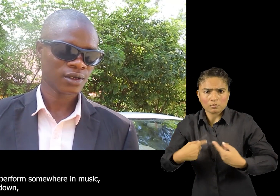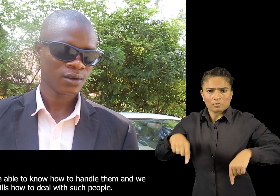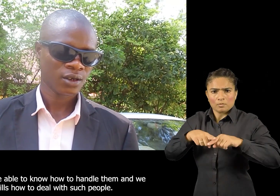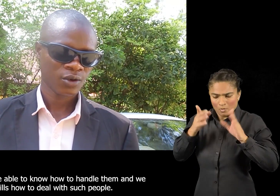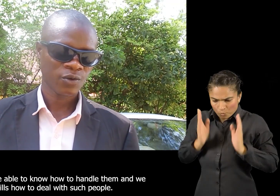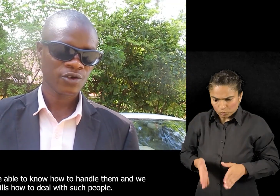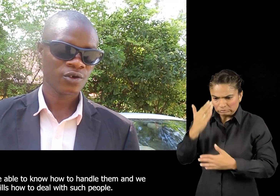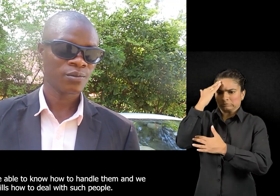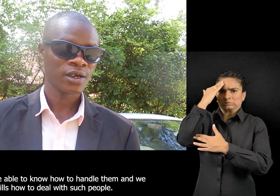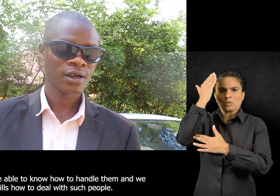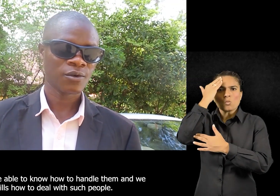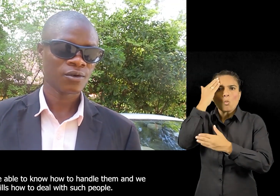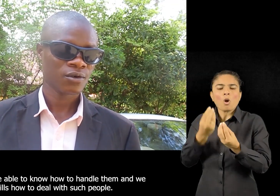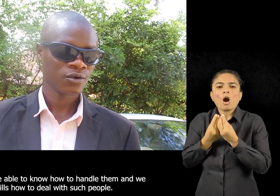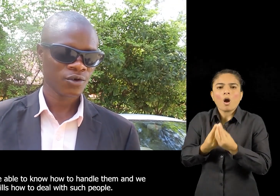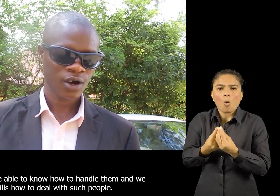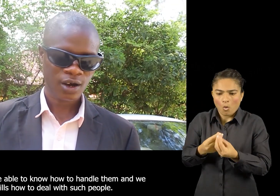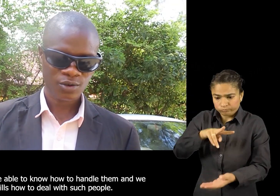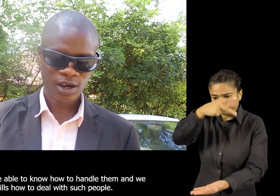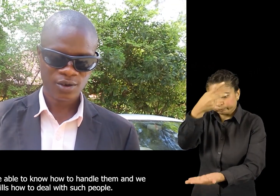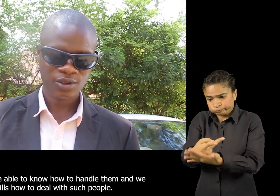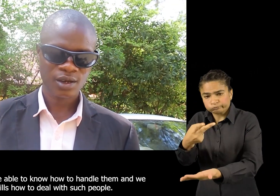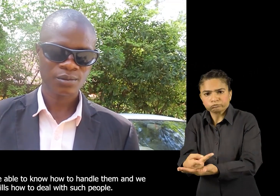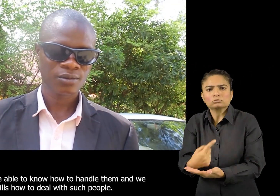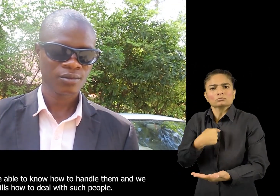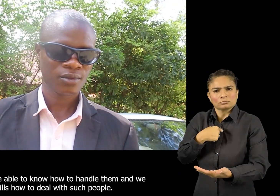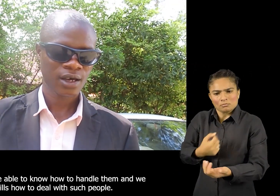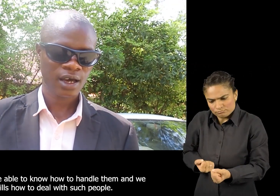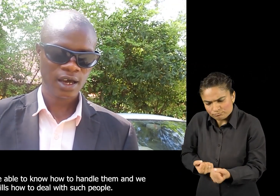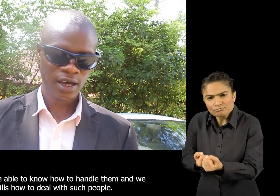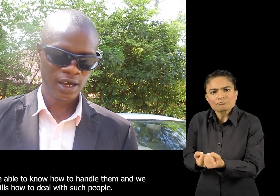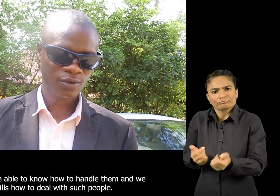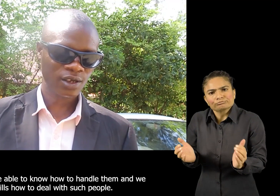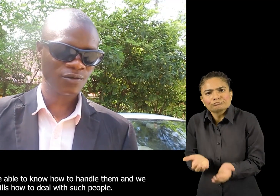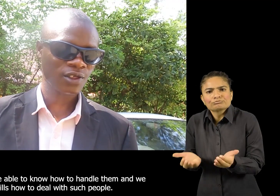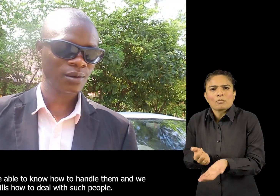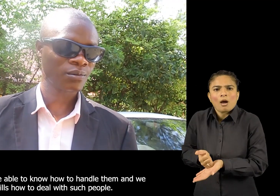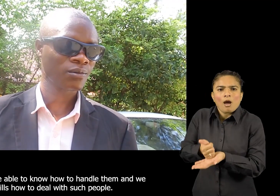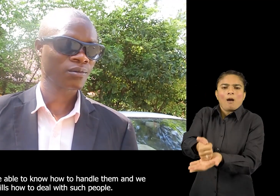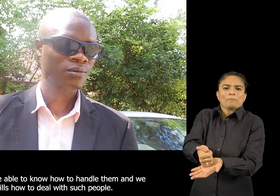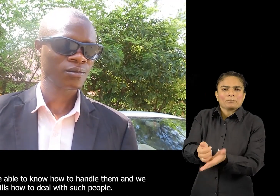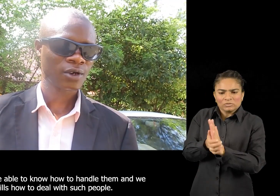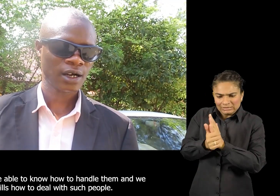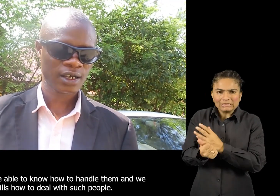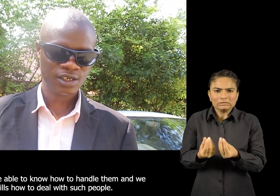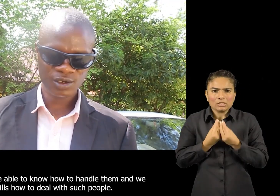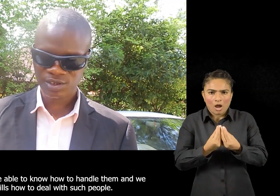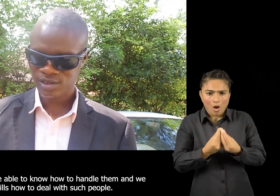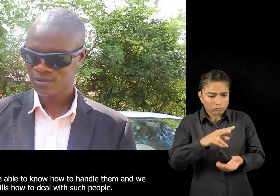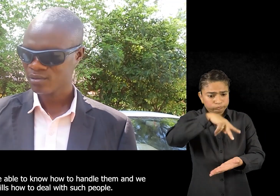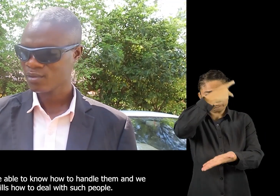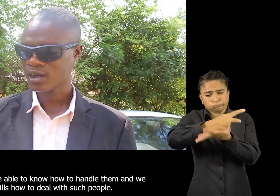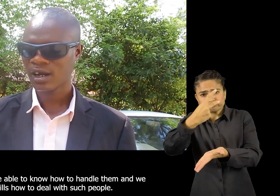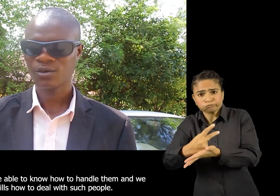down. We should be able to know how to handle them, and we give them